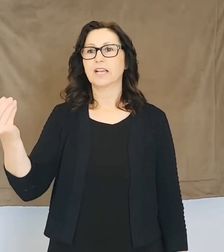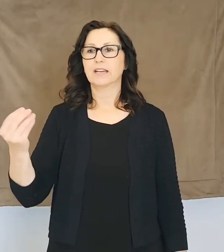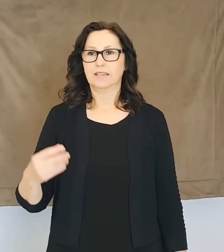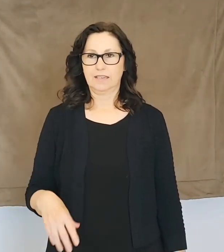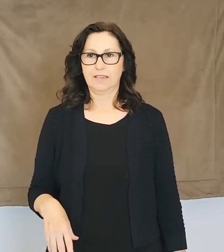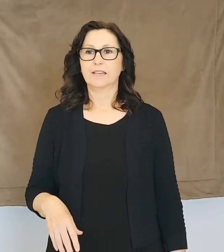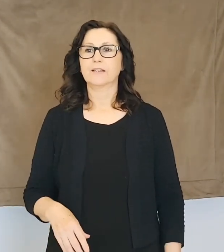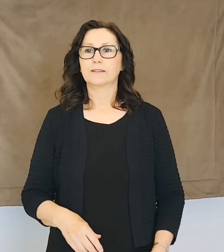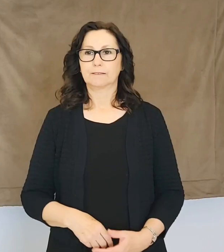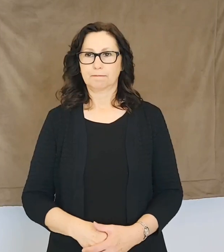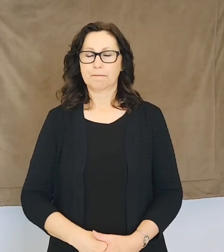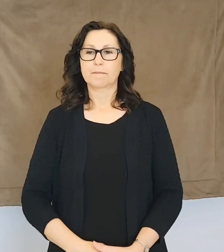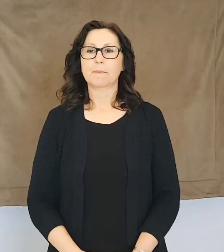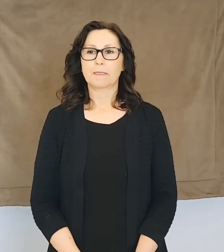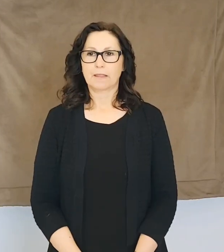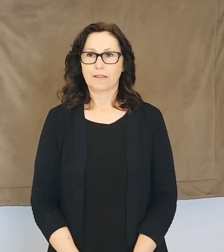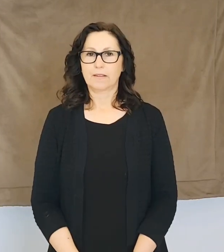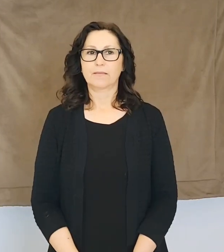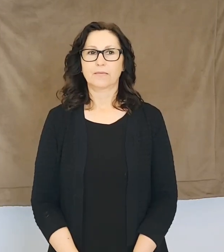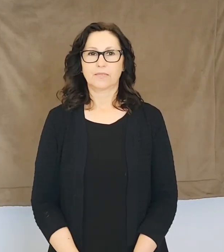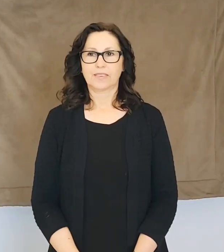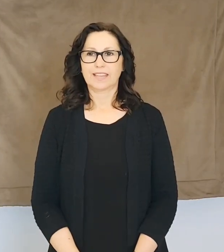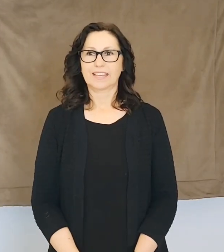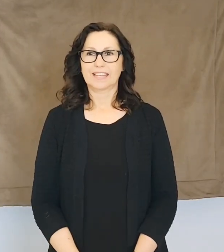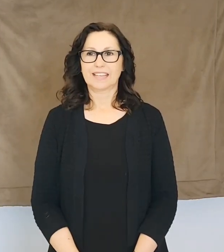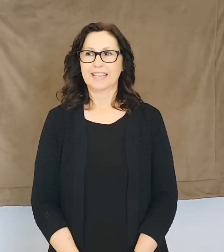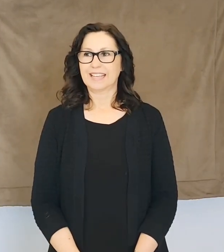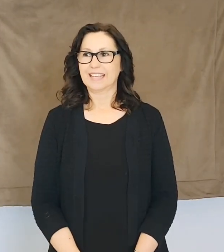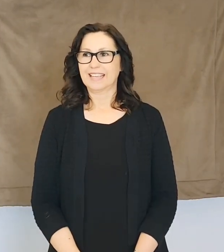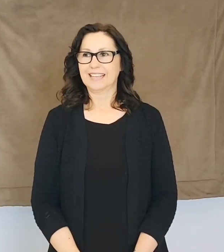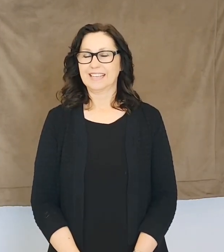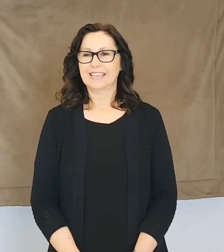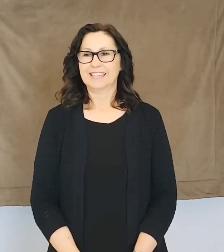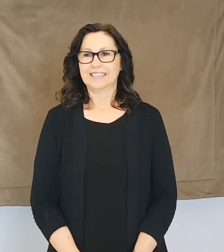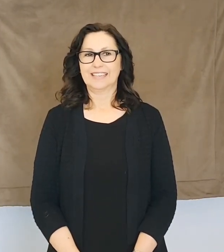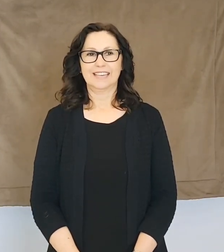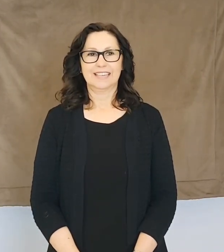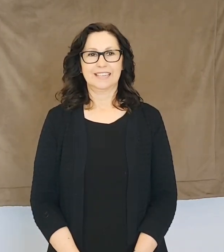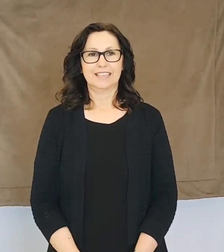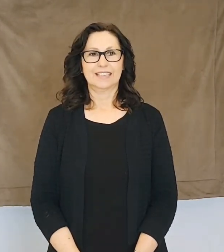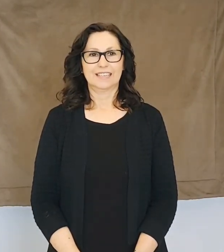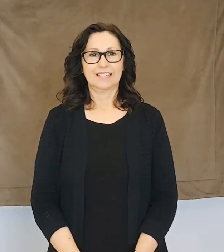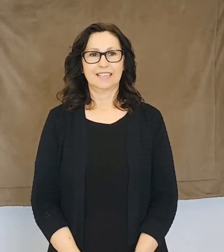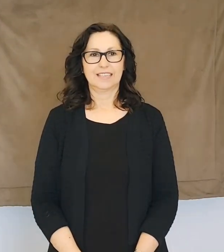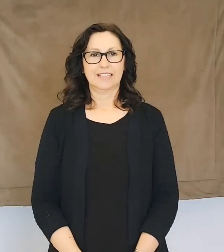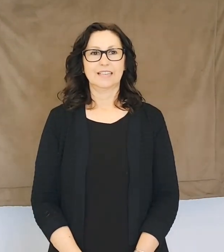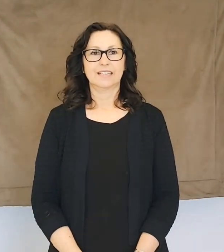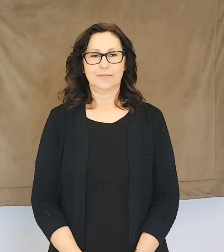Outside. Oh, that's easy. Outside. I mean, yeah. I thought it would be something completely different. It's like joking and playing the same song.